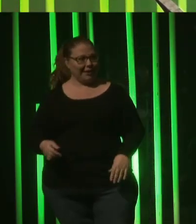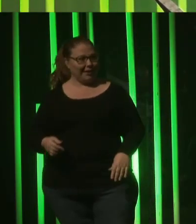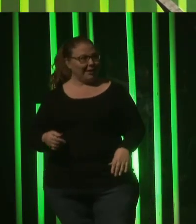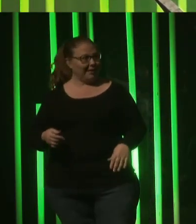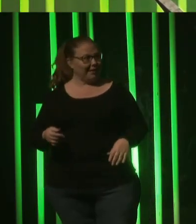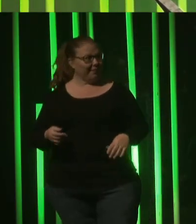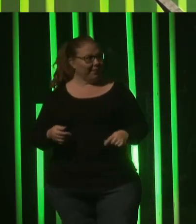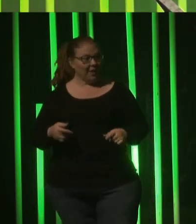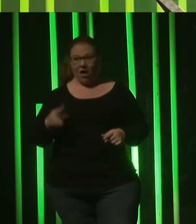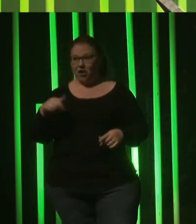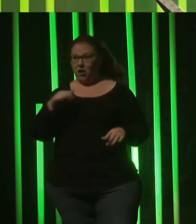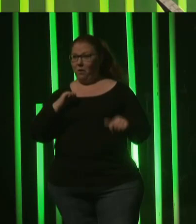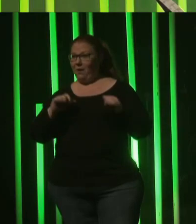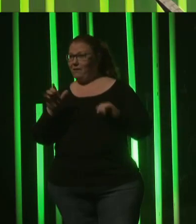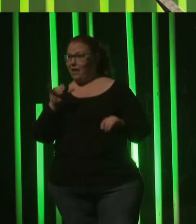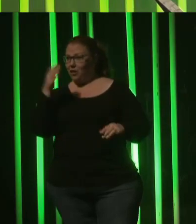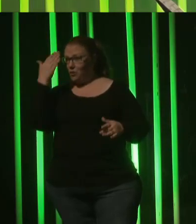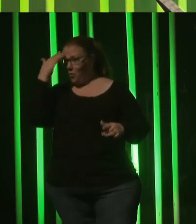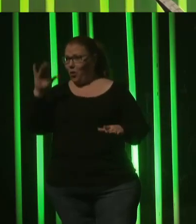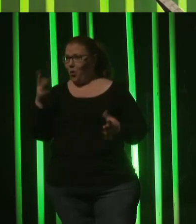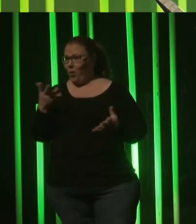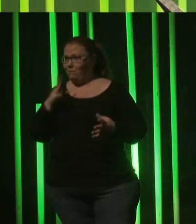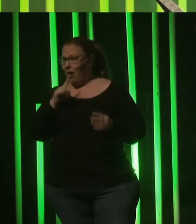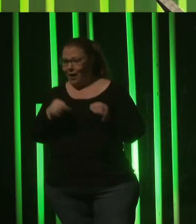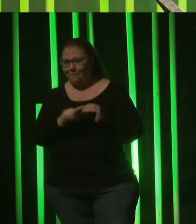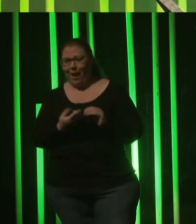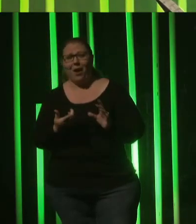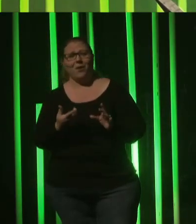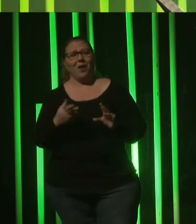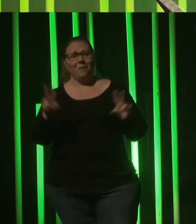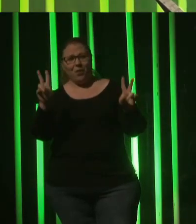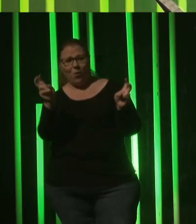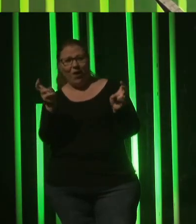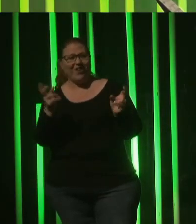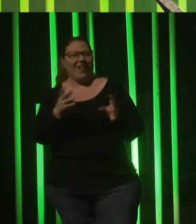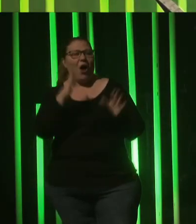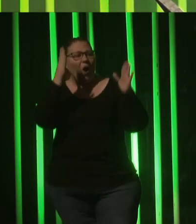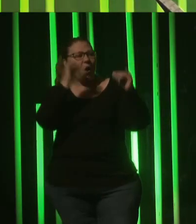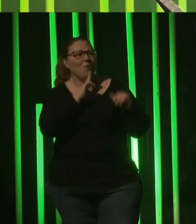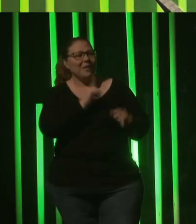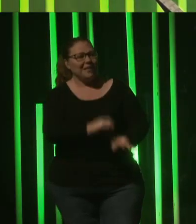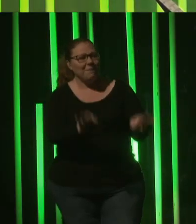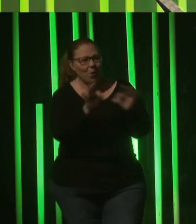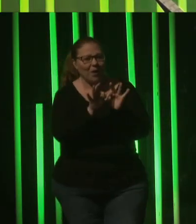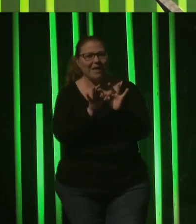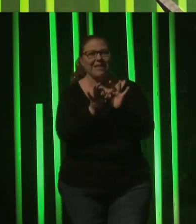act like you don't know what I'm talking about. Let me give you a quote. It says, hope is important